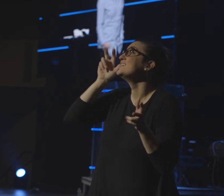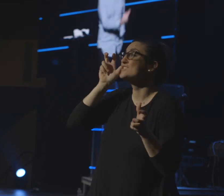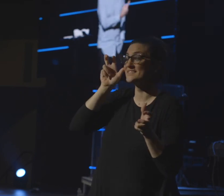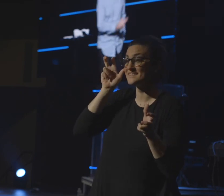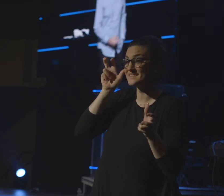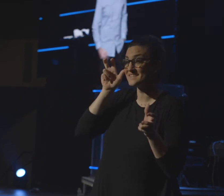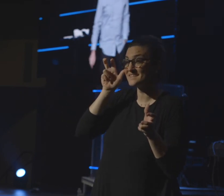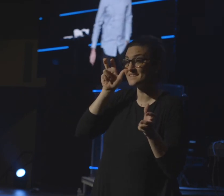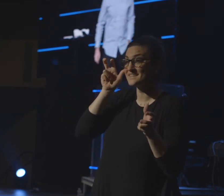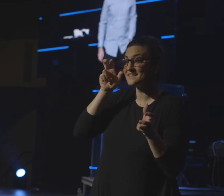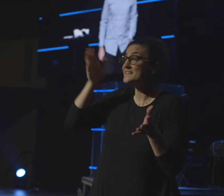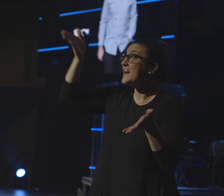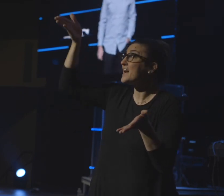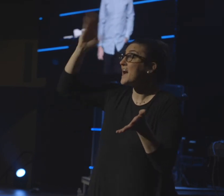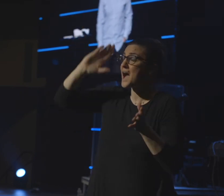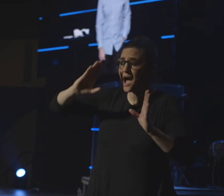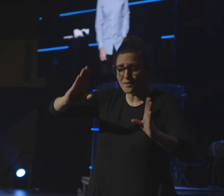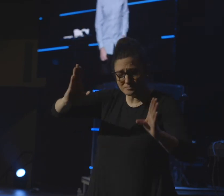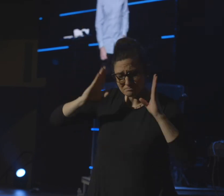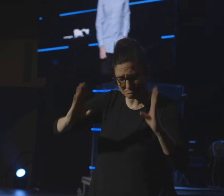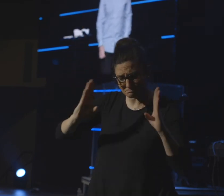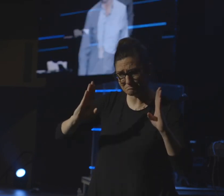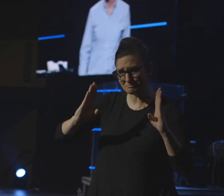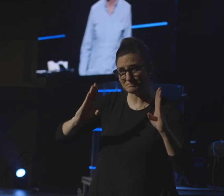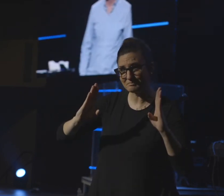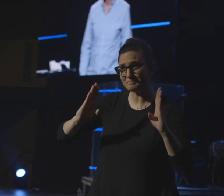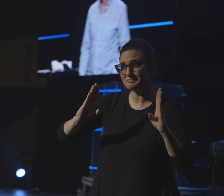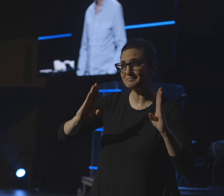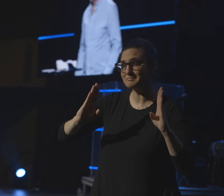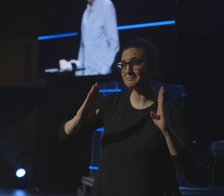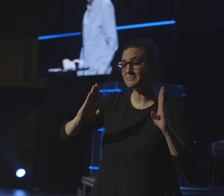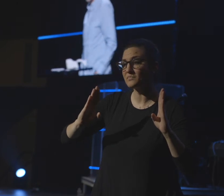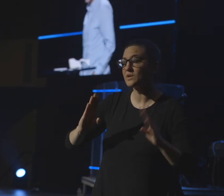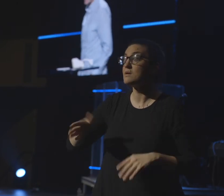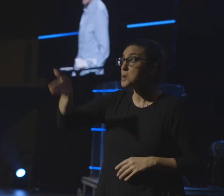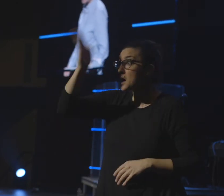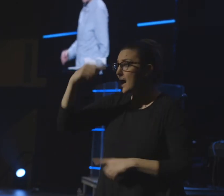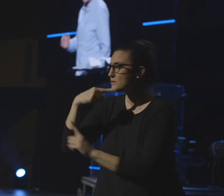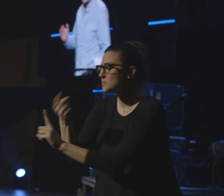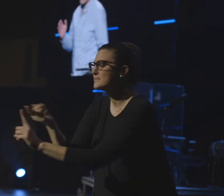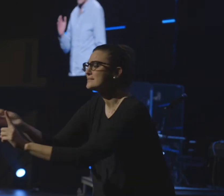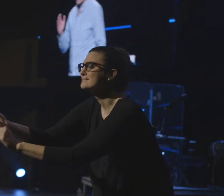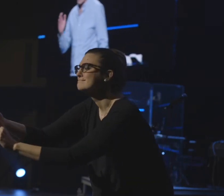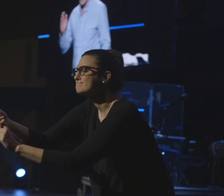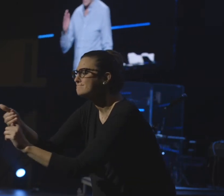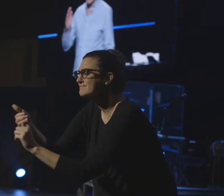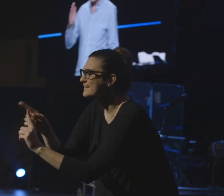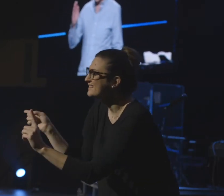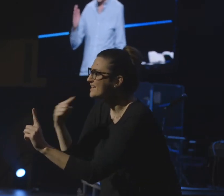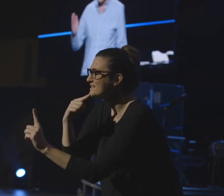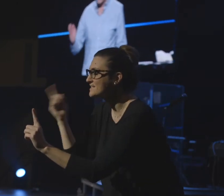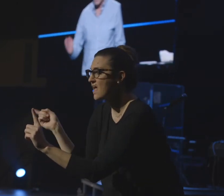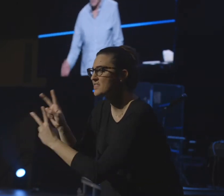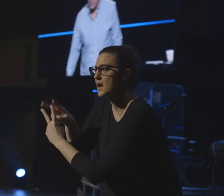Do me a favor, Hagar. I want you to go back to Abraham and Sarah, to this couple that thought that I